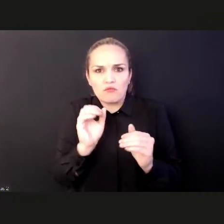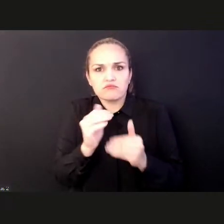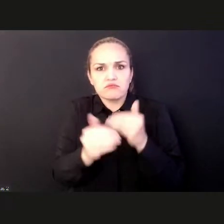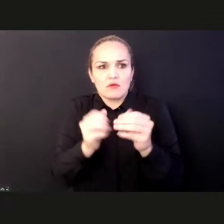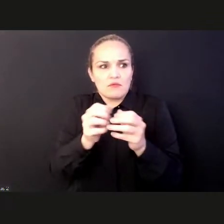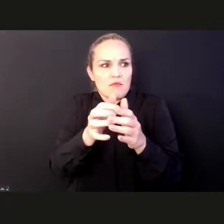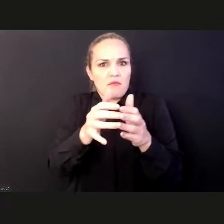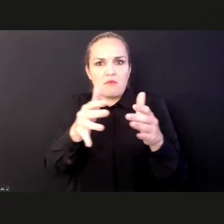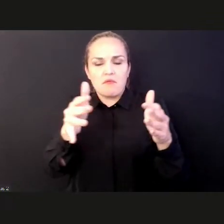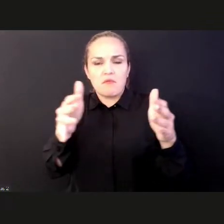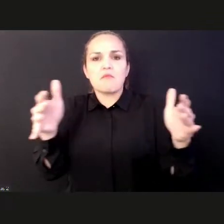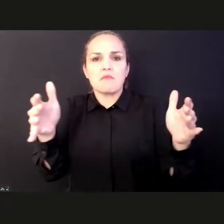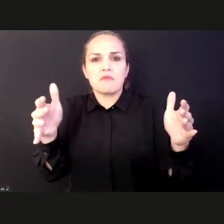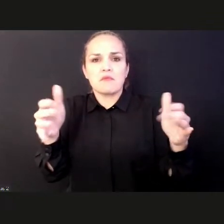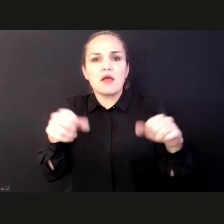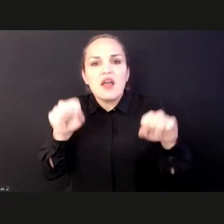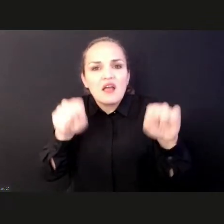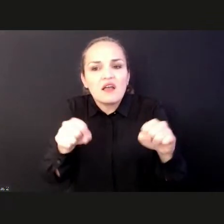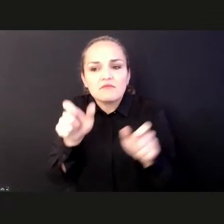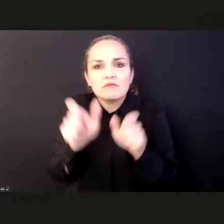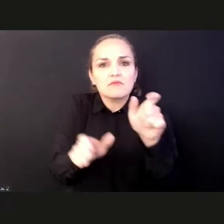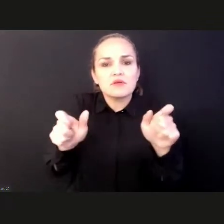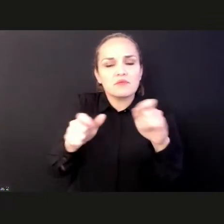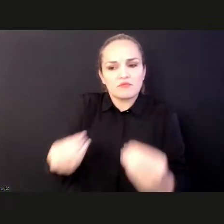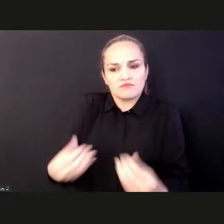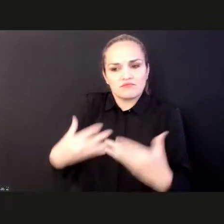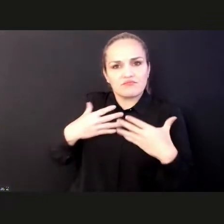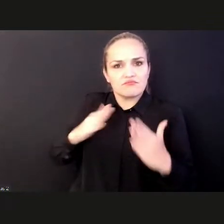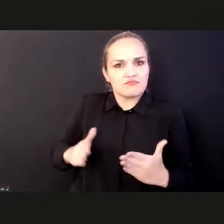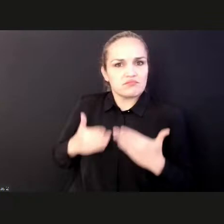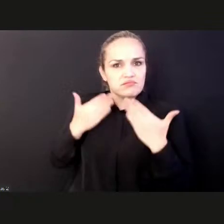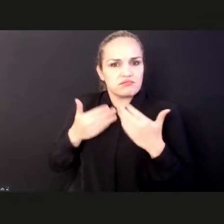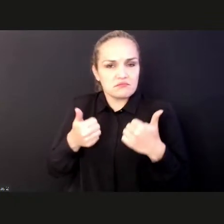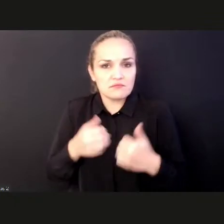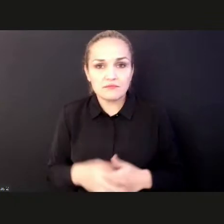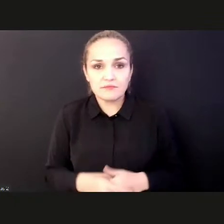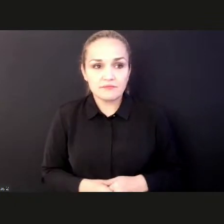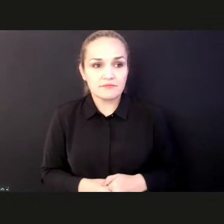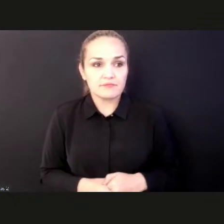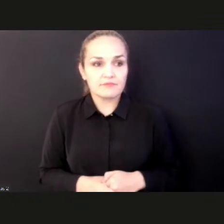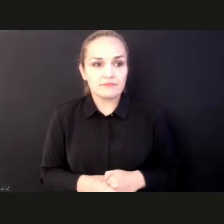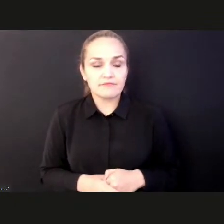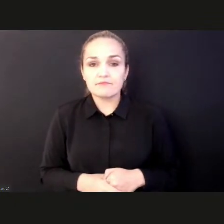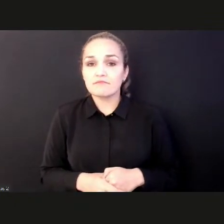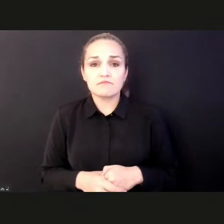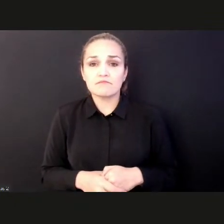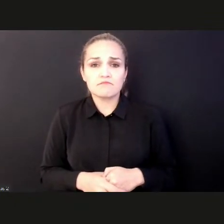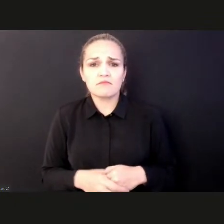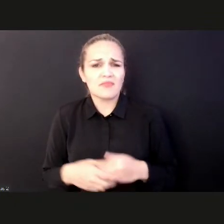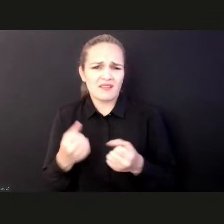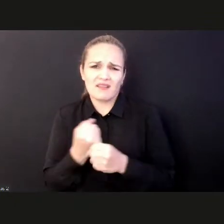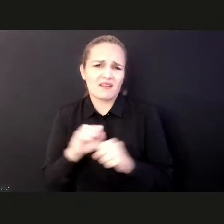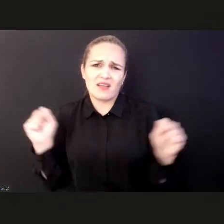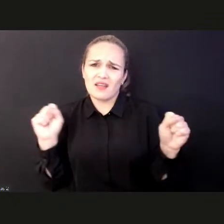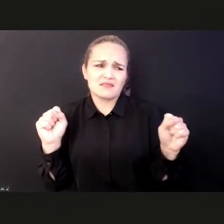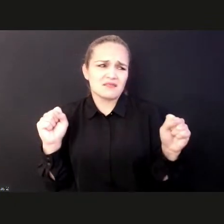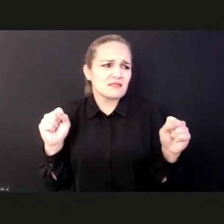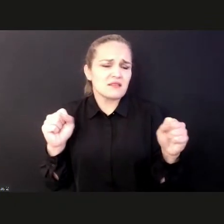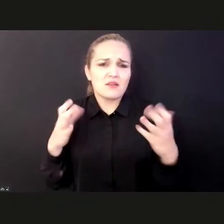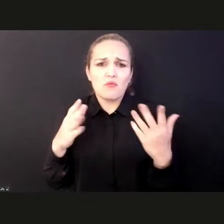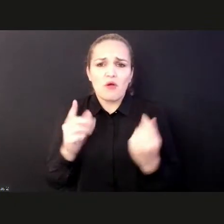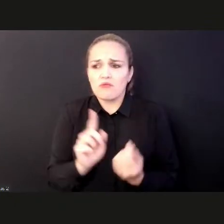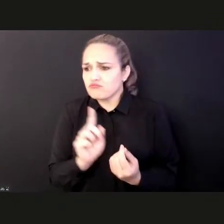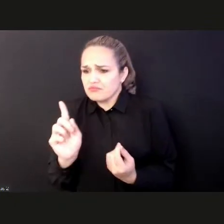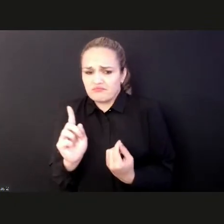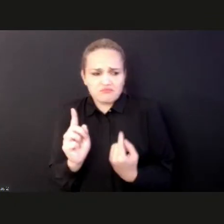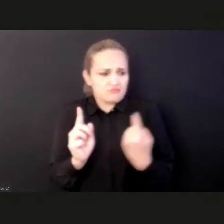plastics, we cannot take that in isolation. Any of these issues, plastics, carbon,